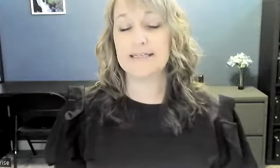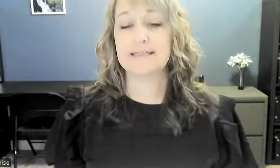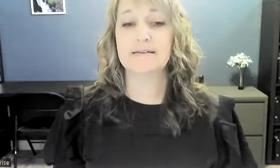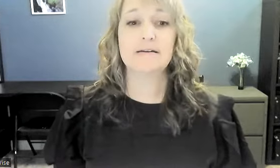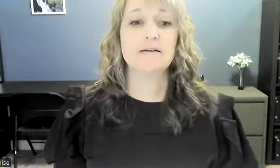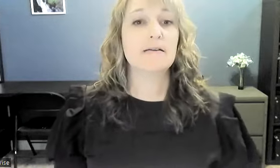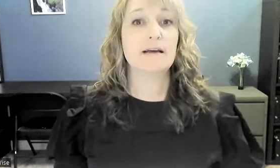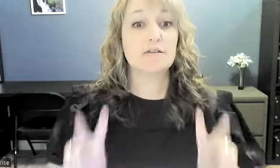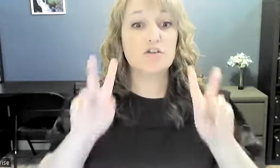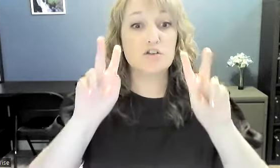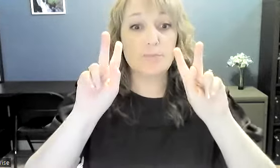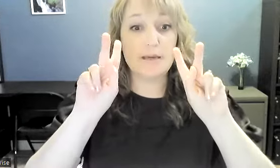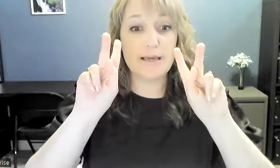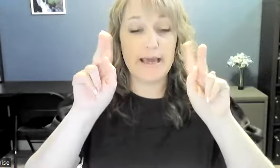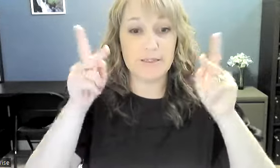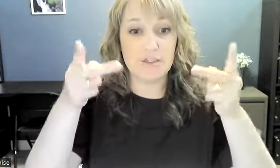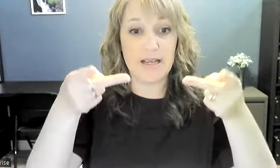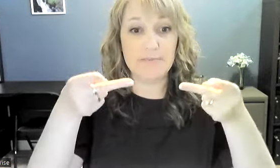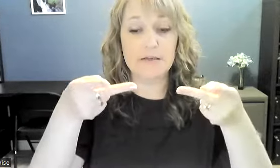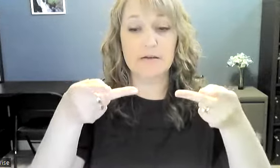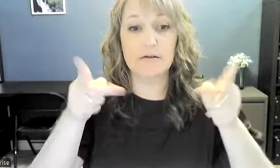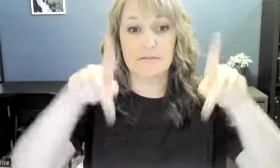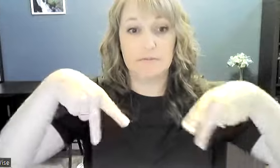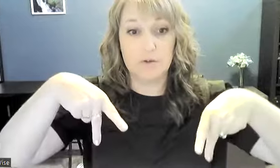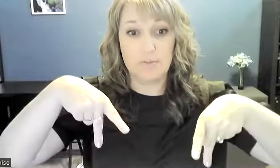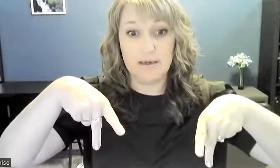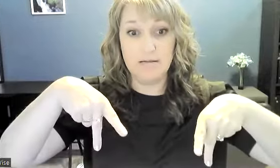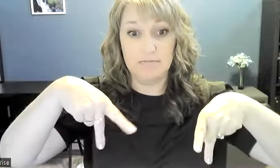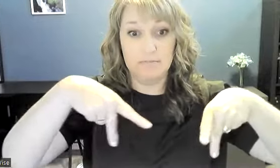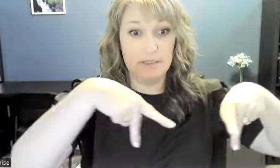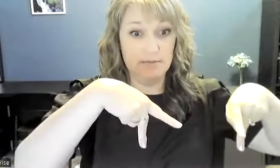Place. That's 2 P hand shapes. So P, right?